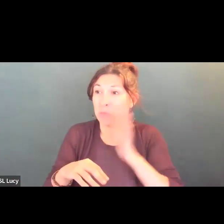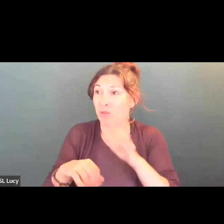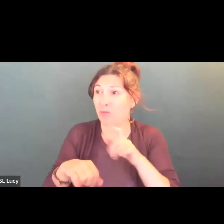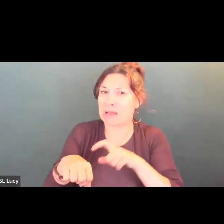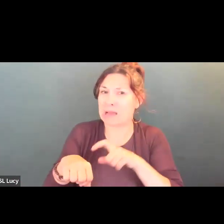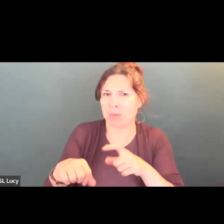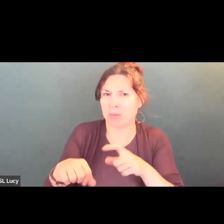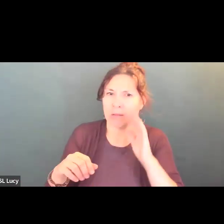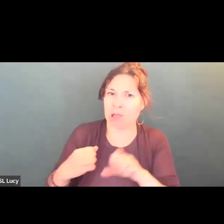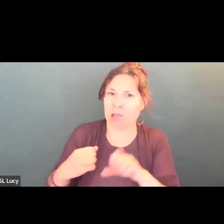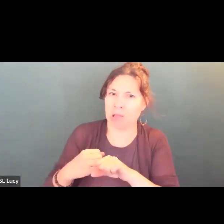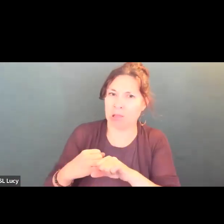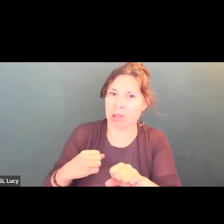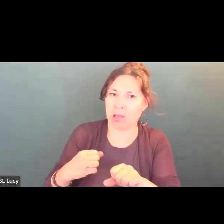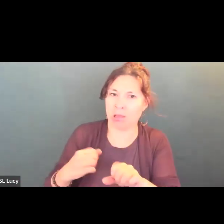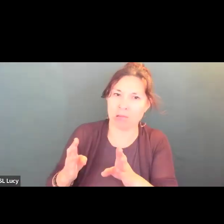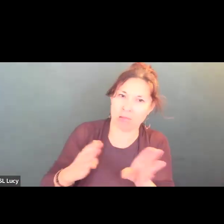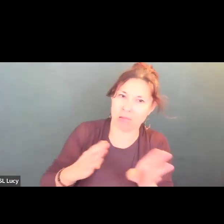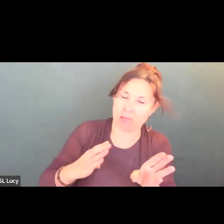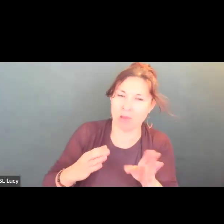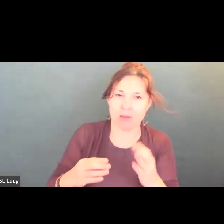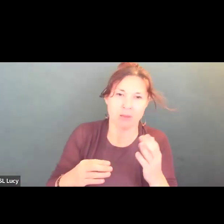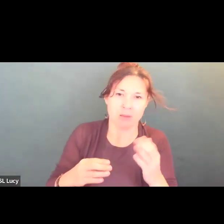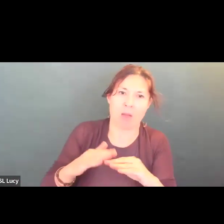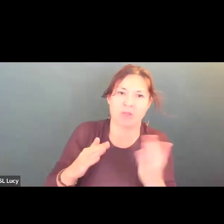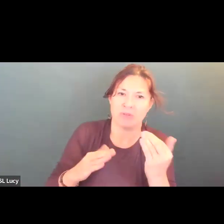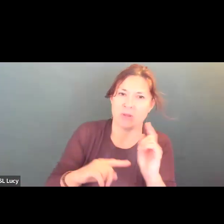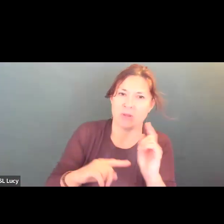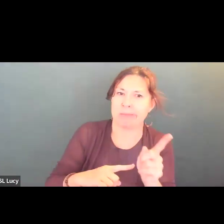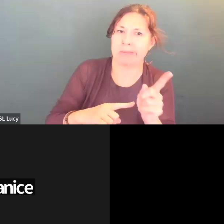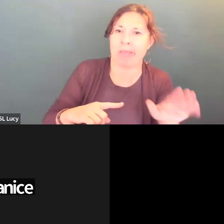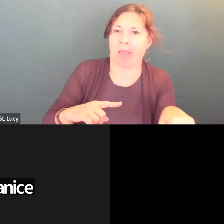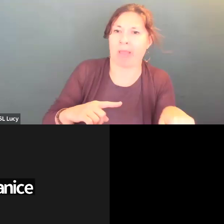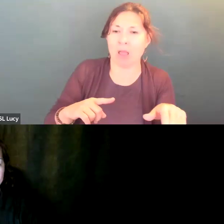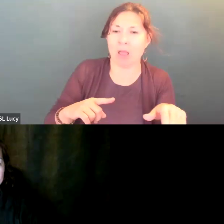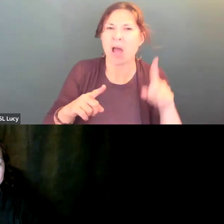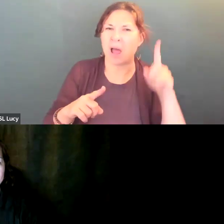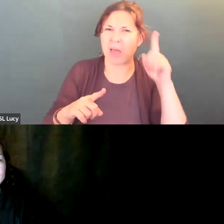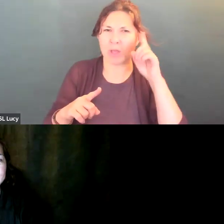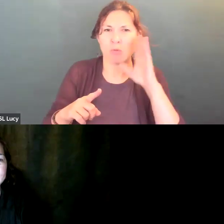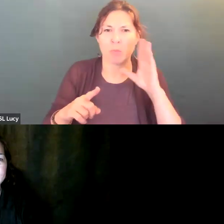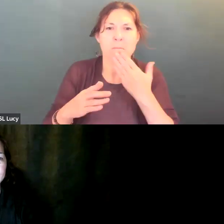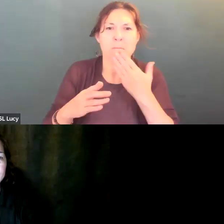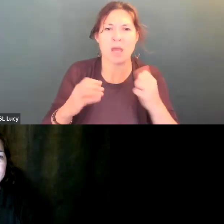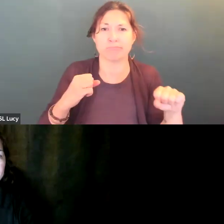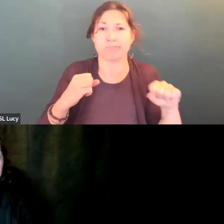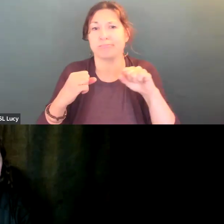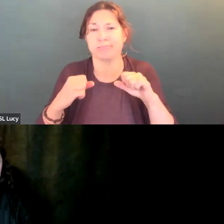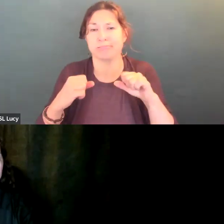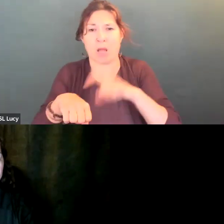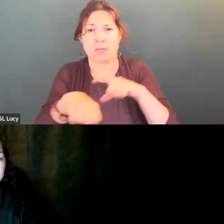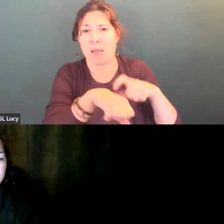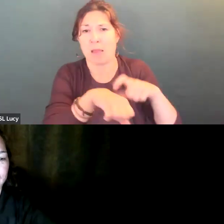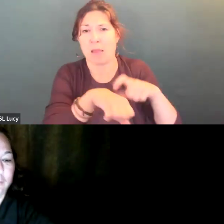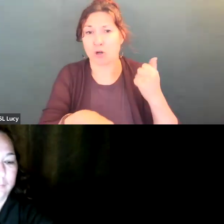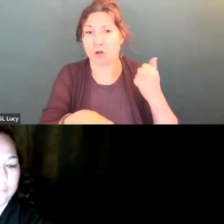and that will also help us to see improvements in our on-time performance each week. Thank you, Dan. I know you're receiving a lot of